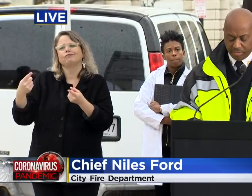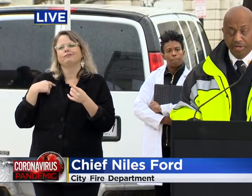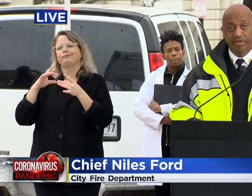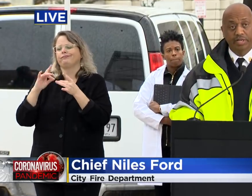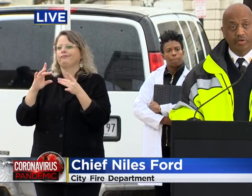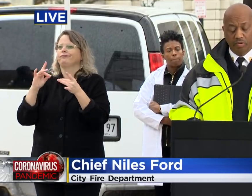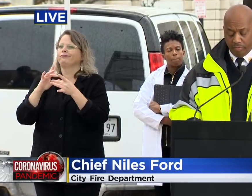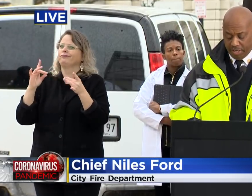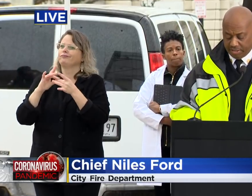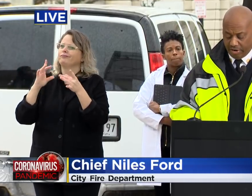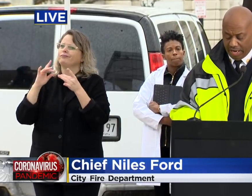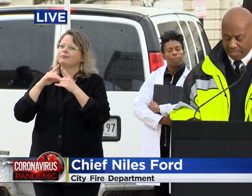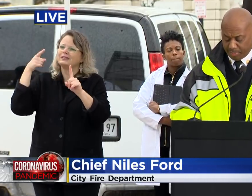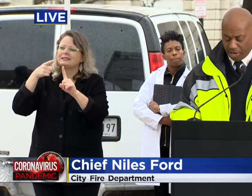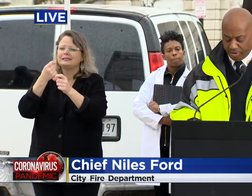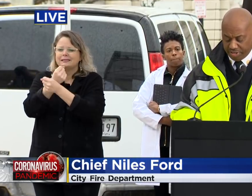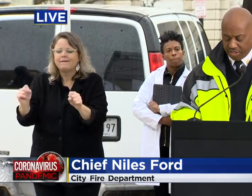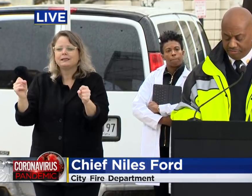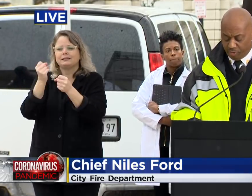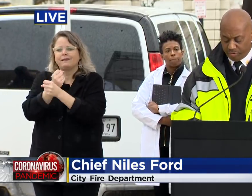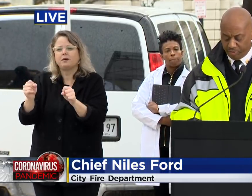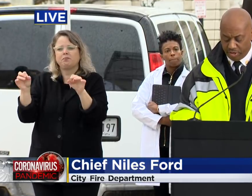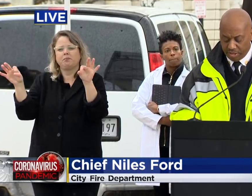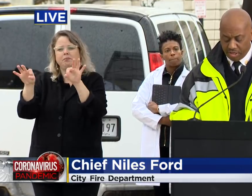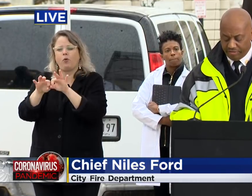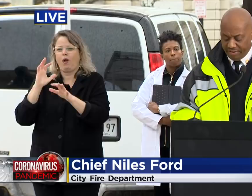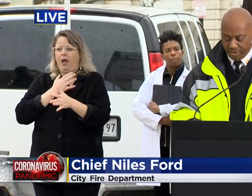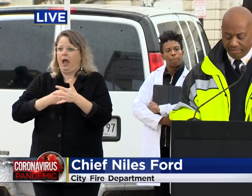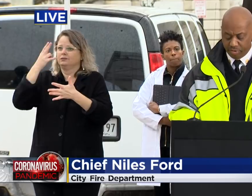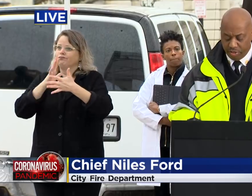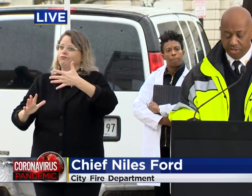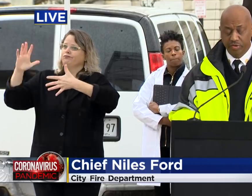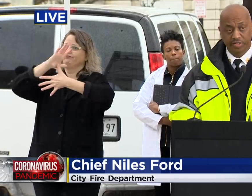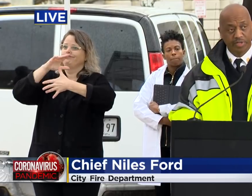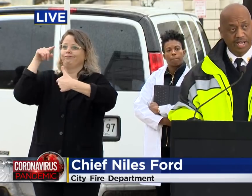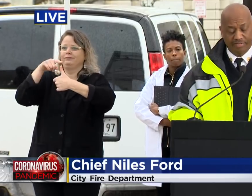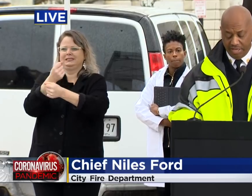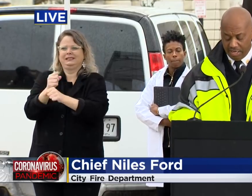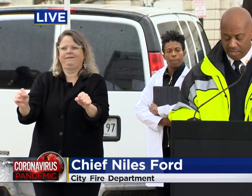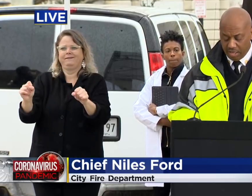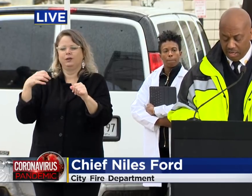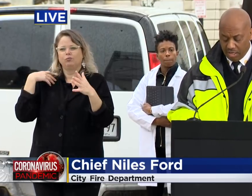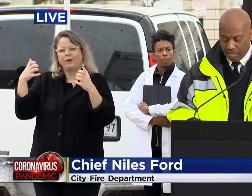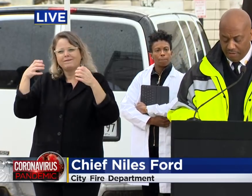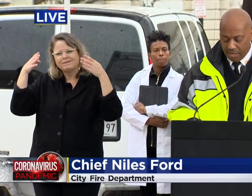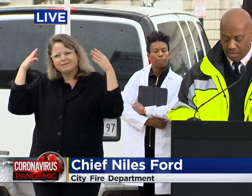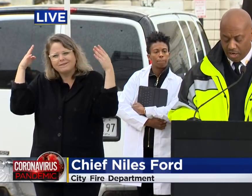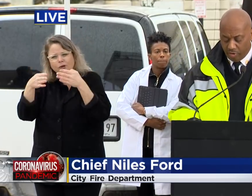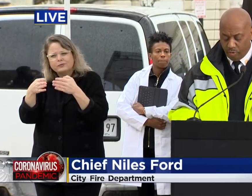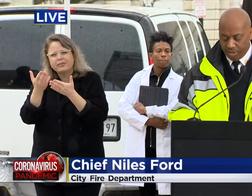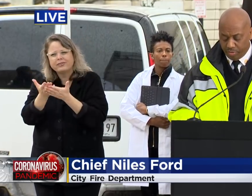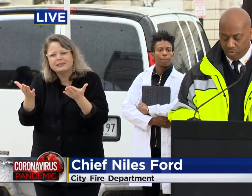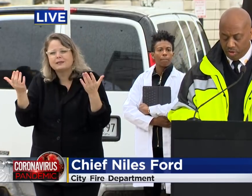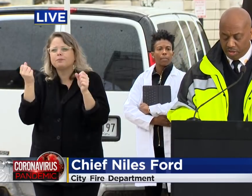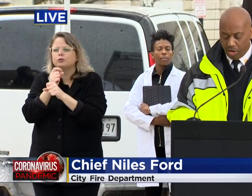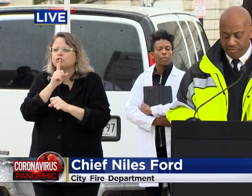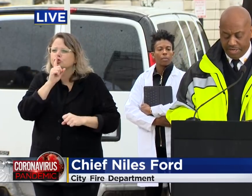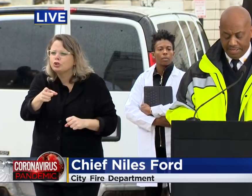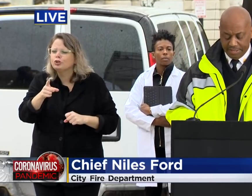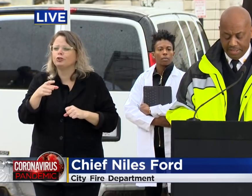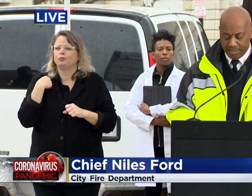well-being of our community remains our highest priority and the forefront of every effort we do as we navigate our way